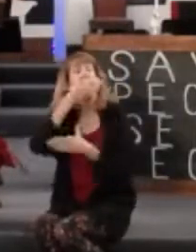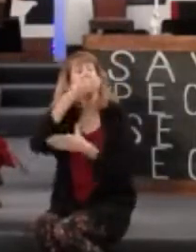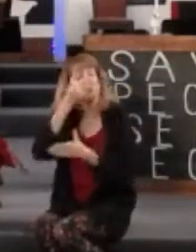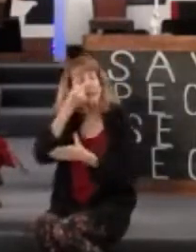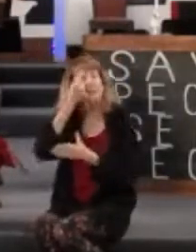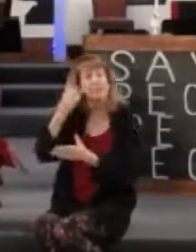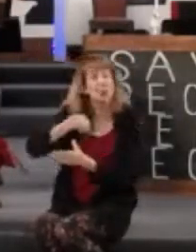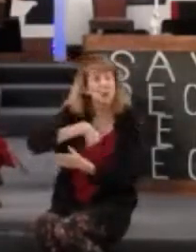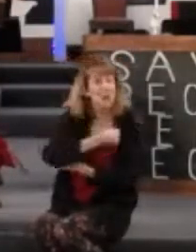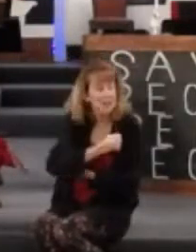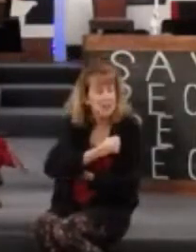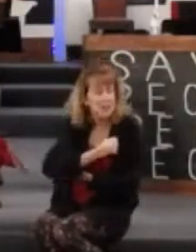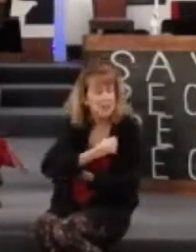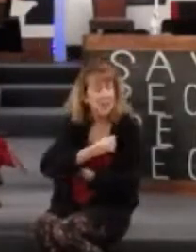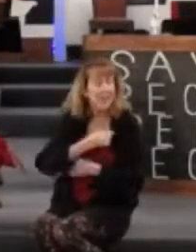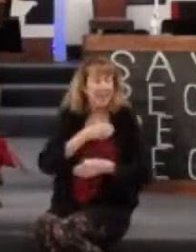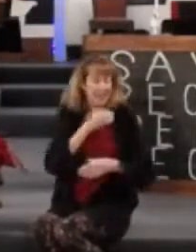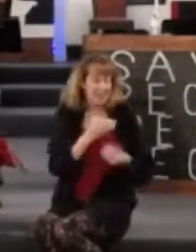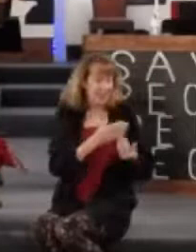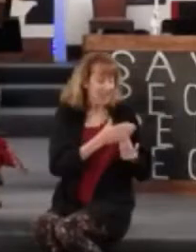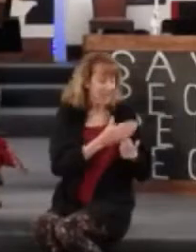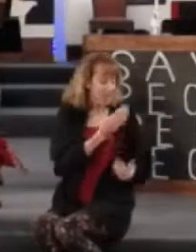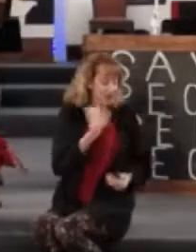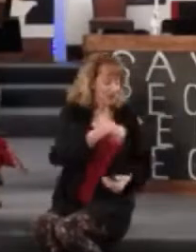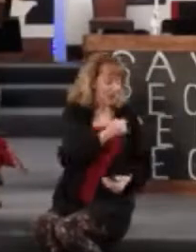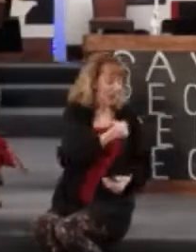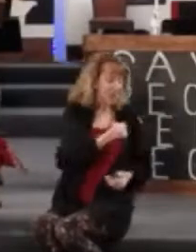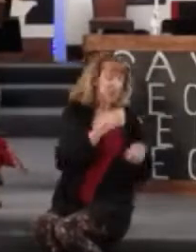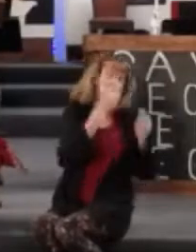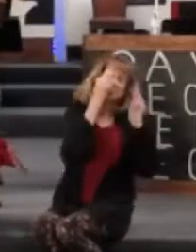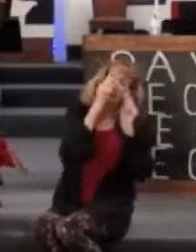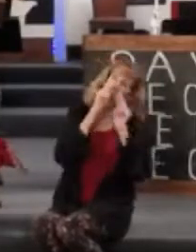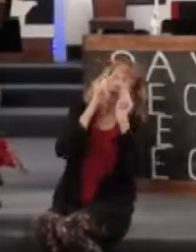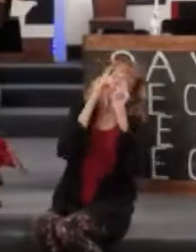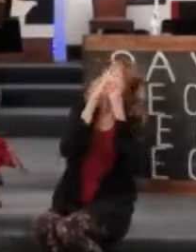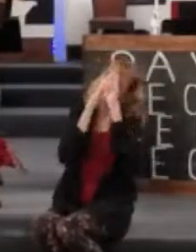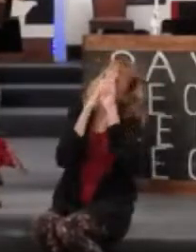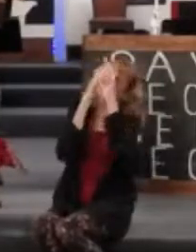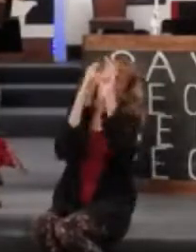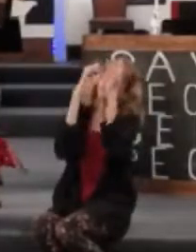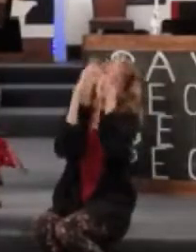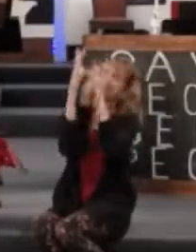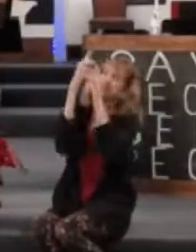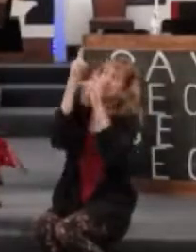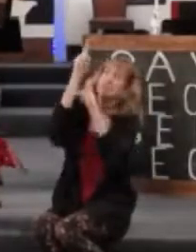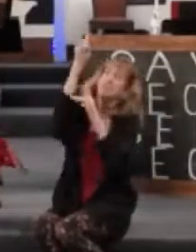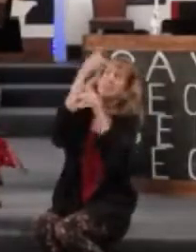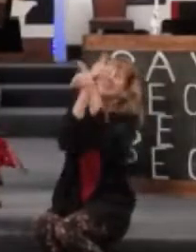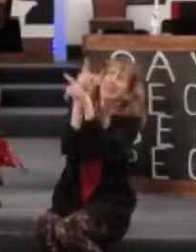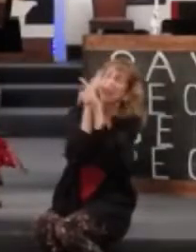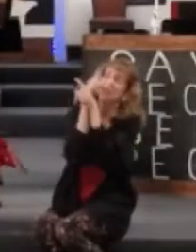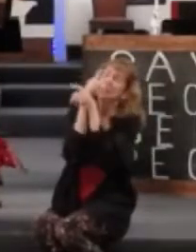easy to submit to someone when you see that about them.